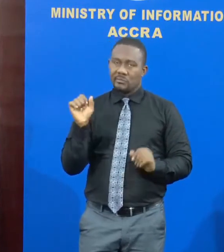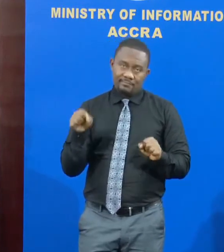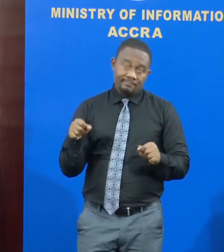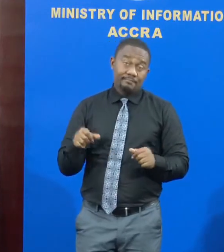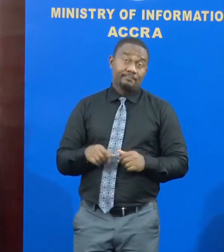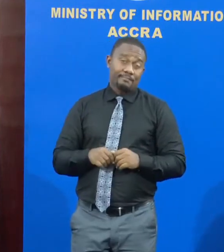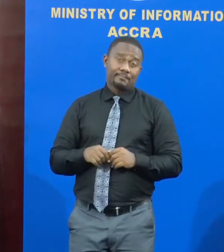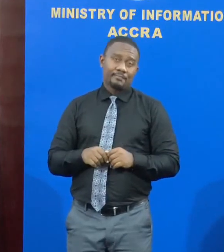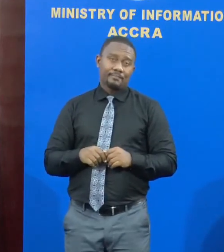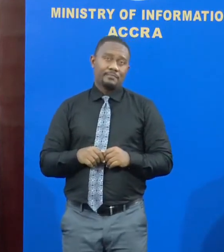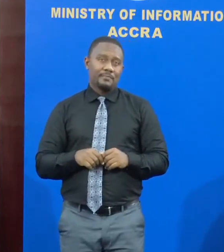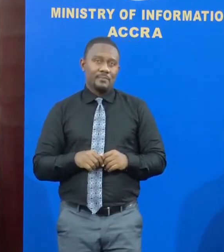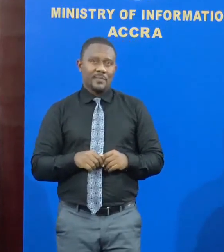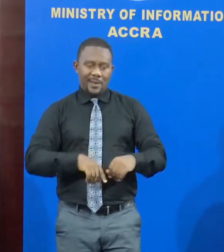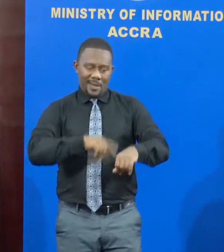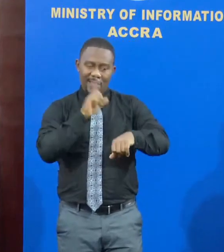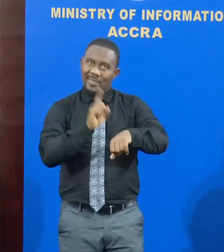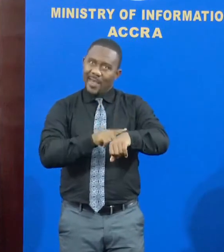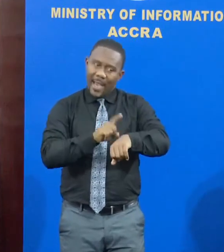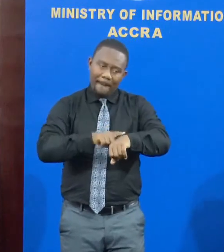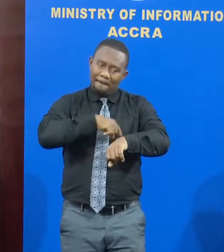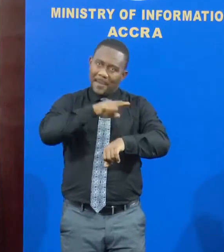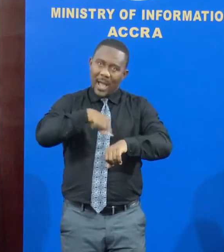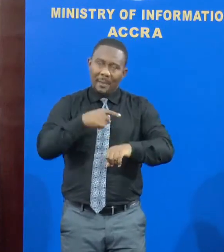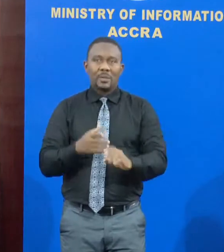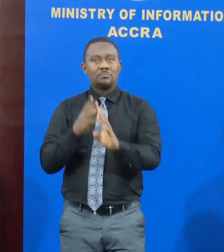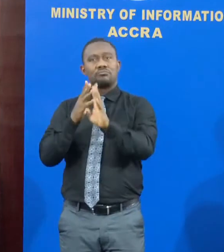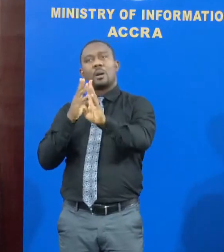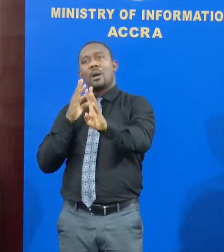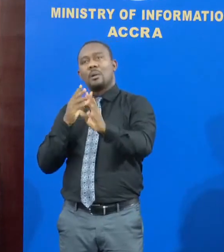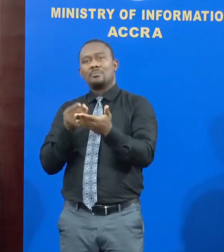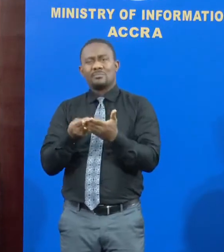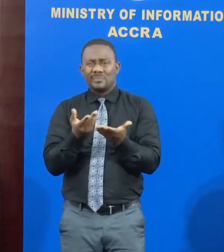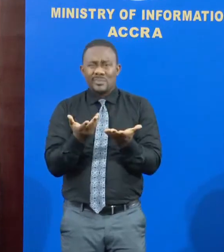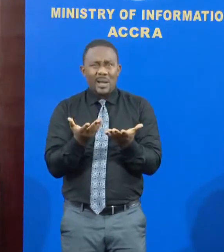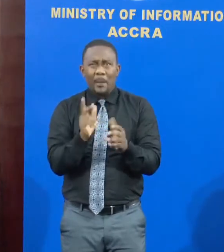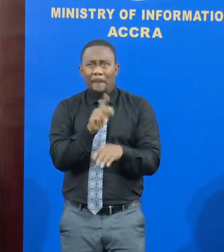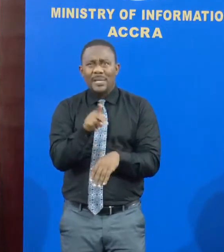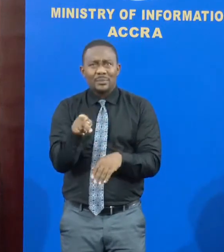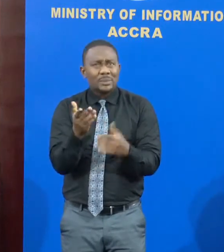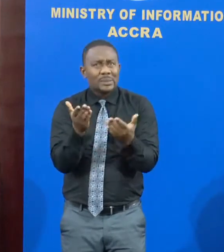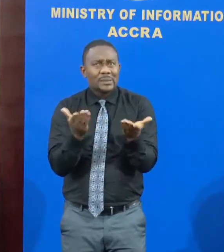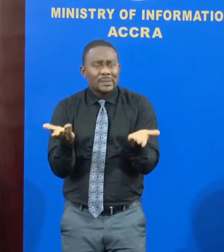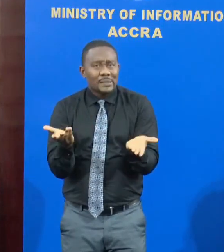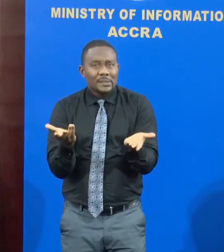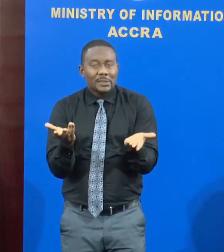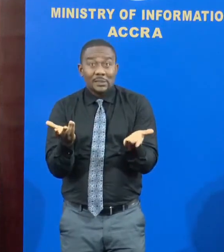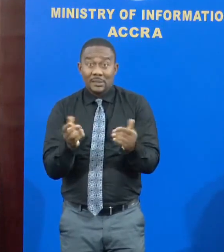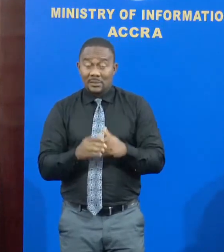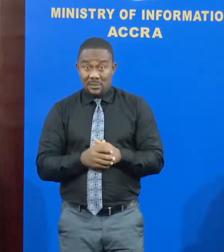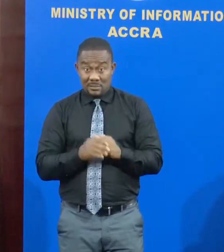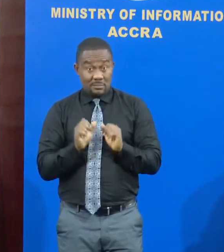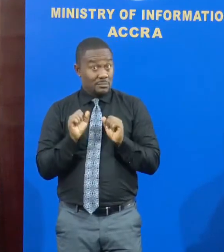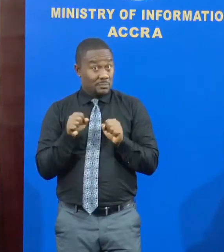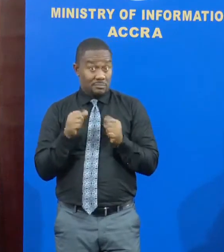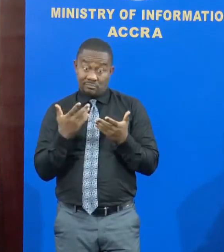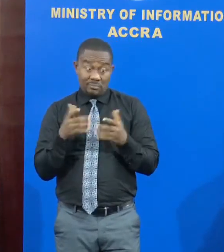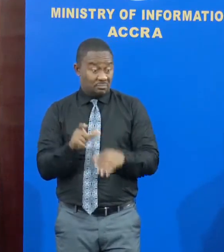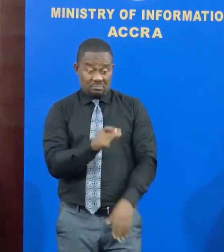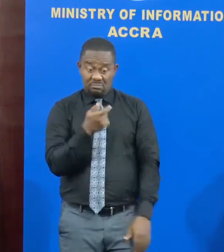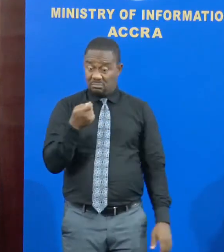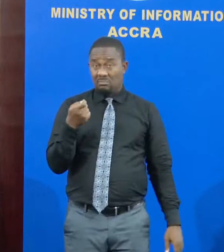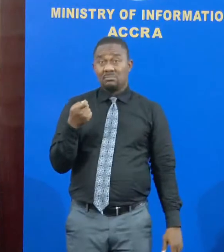finally, reduces time and cost of passport delivery service. You can apply for a passport with just your